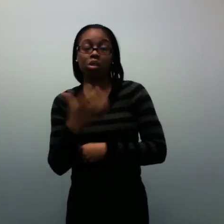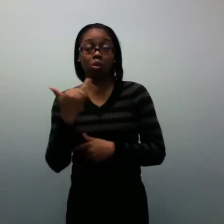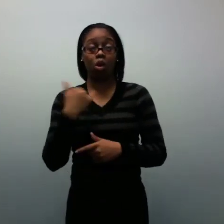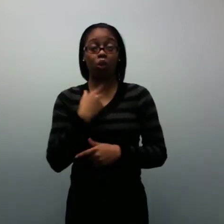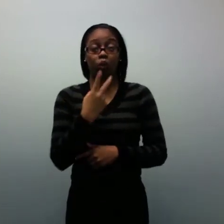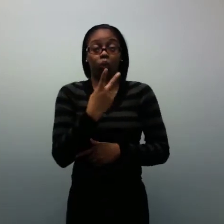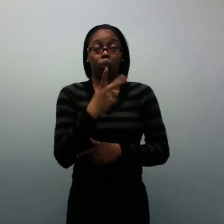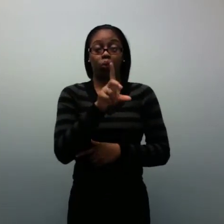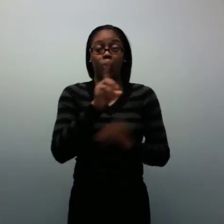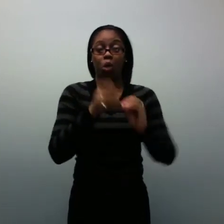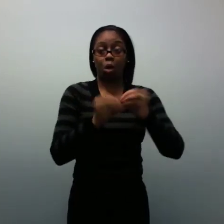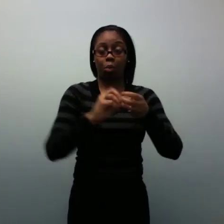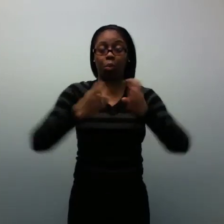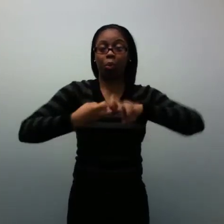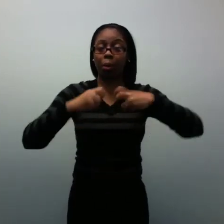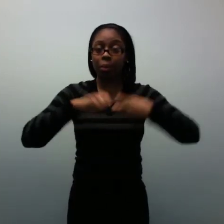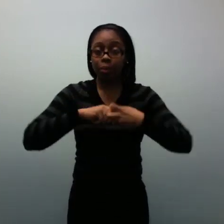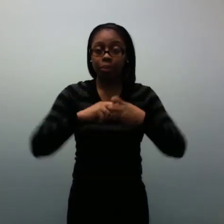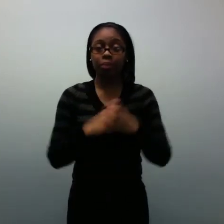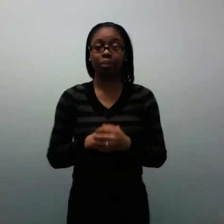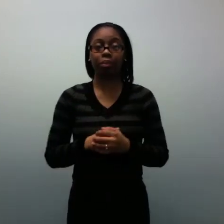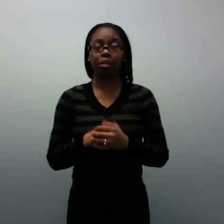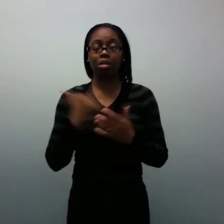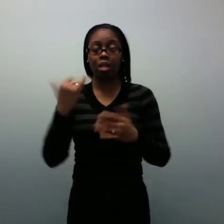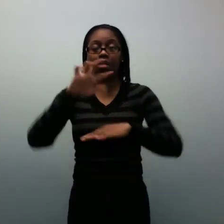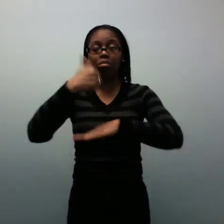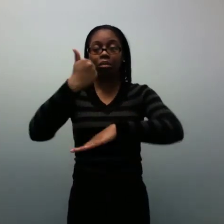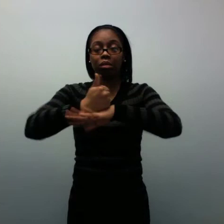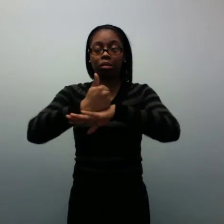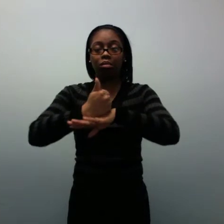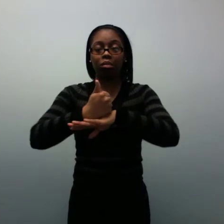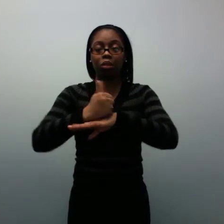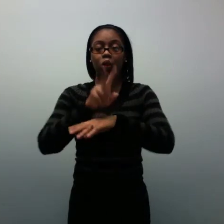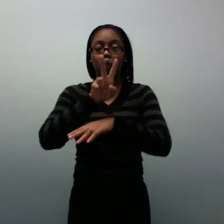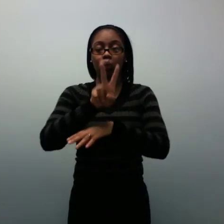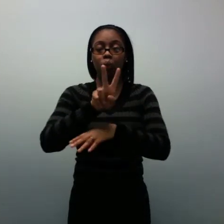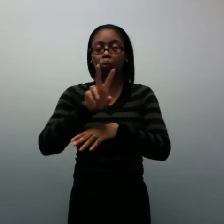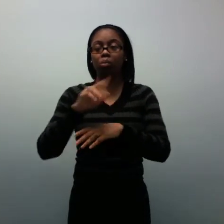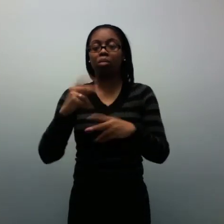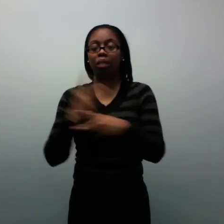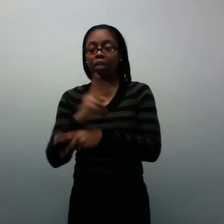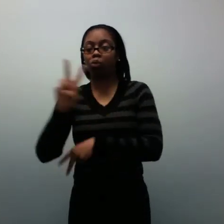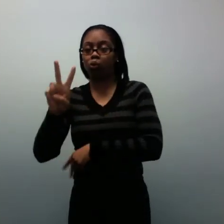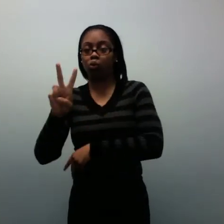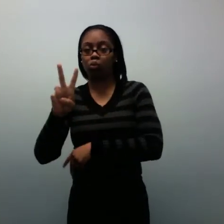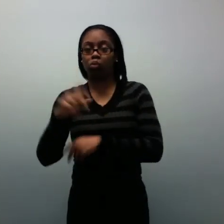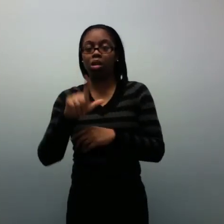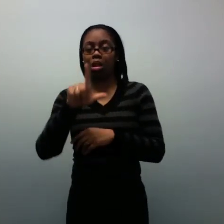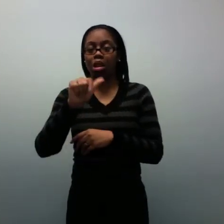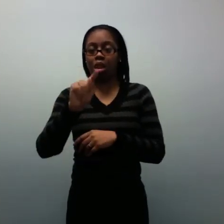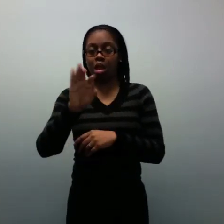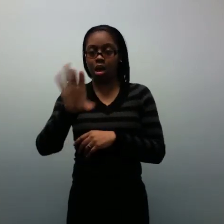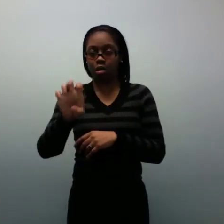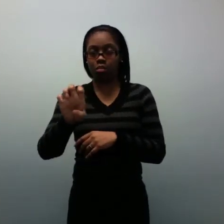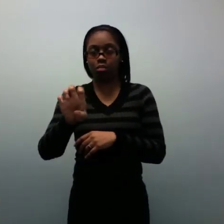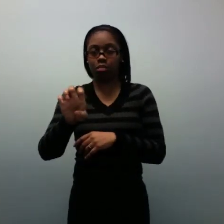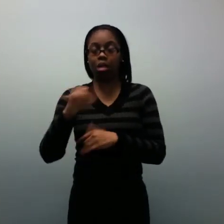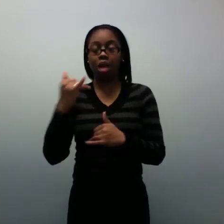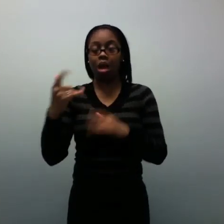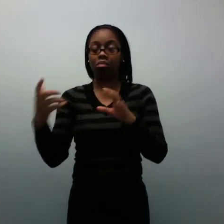problem. So we'll go ahead and set up for a 2-digit by 2-digit lattice. Connect the corners. And again, it's really